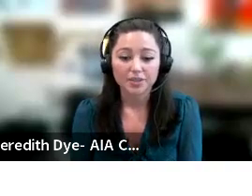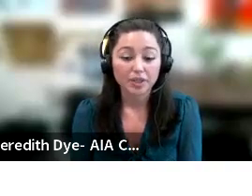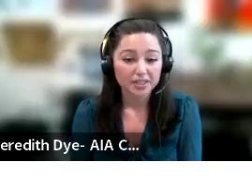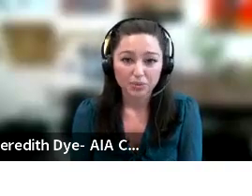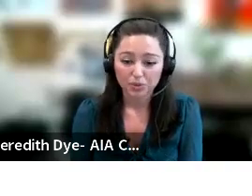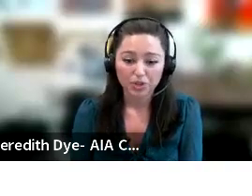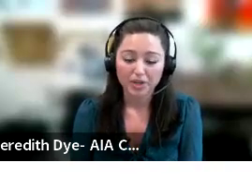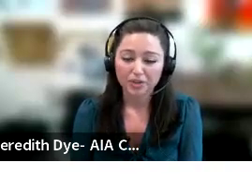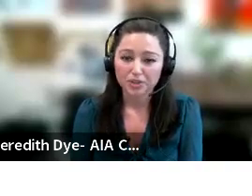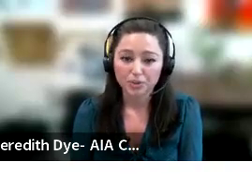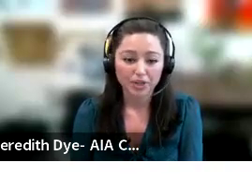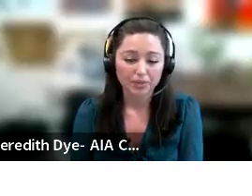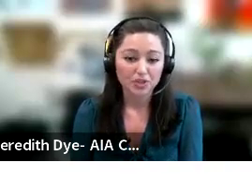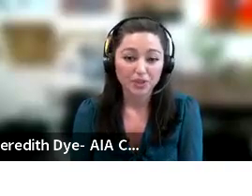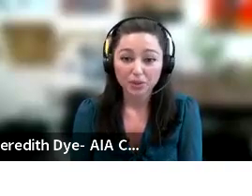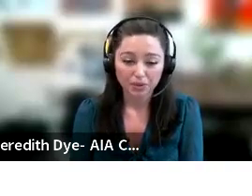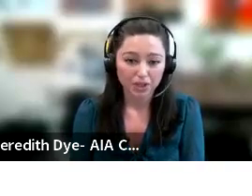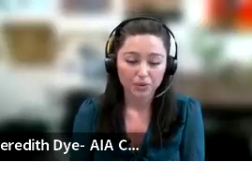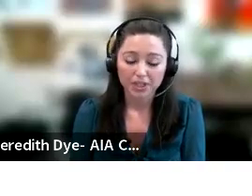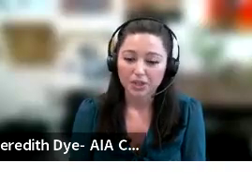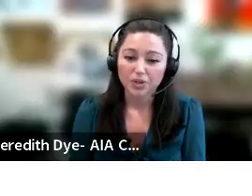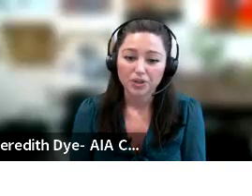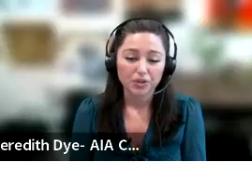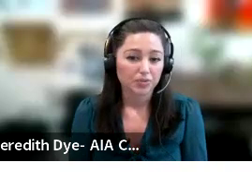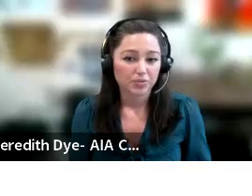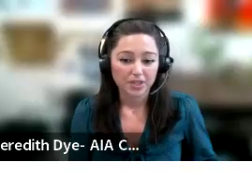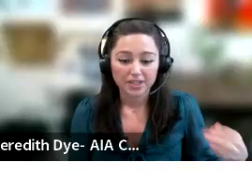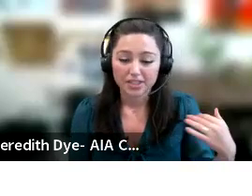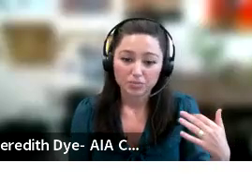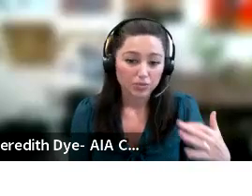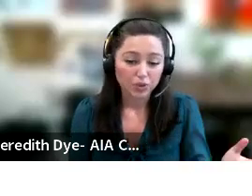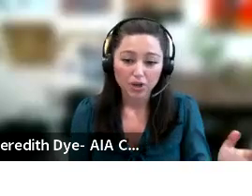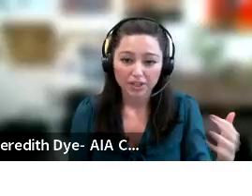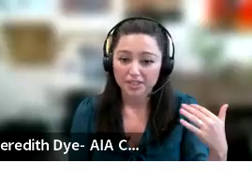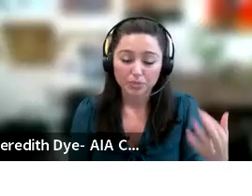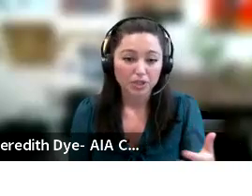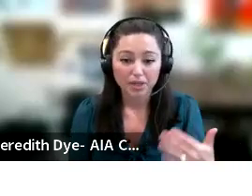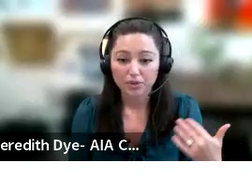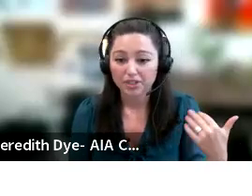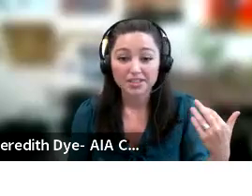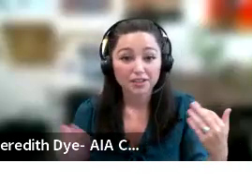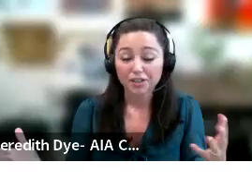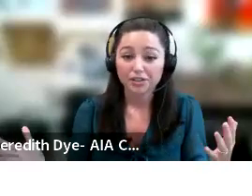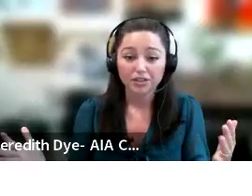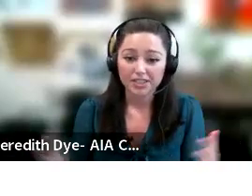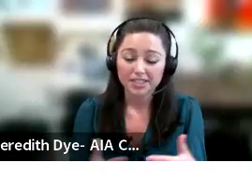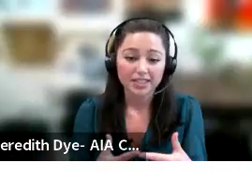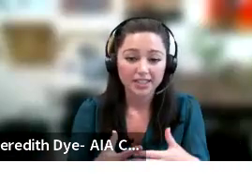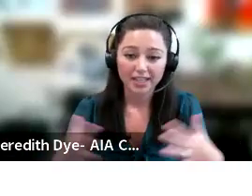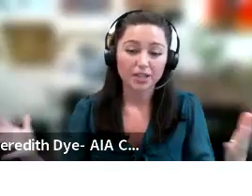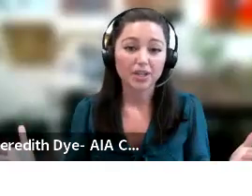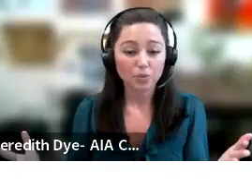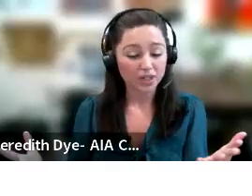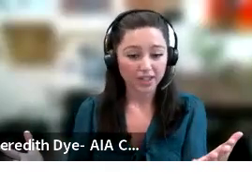accommodating. Please spread the word about this program to anyone you know, whether it's a new artist, a part-time artist, a veteran